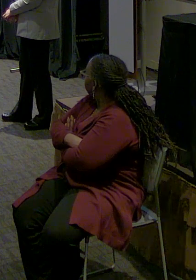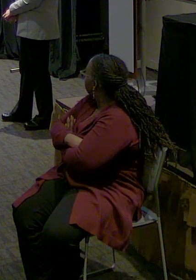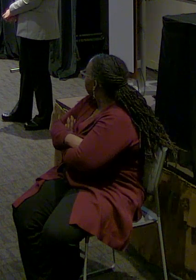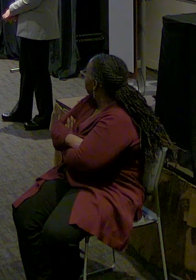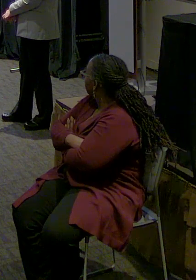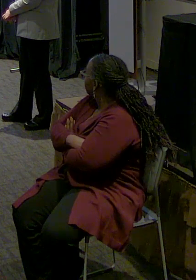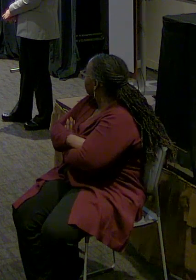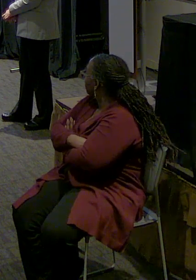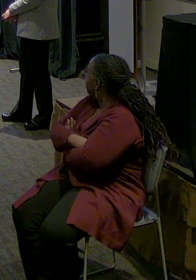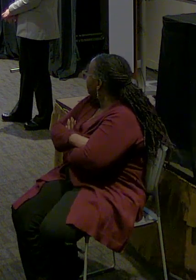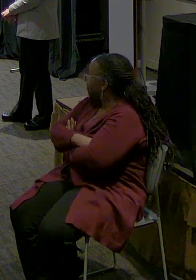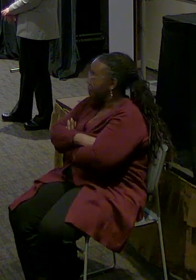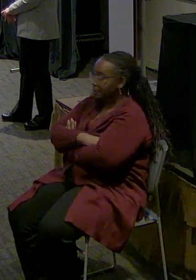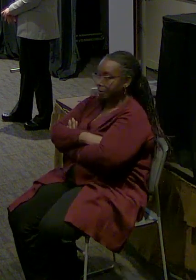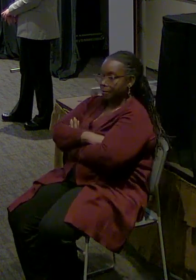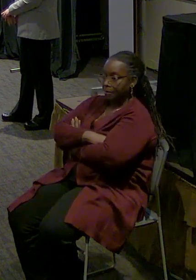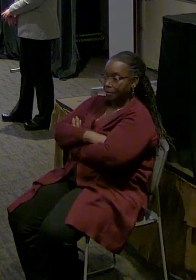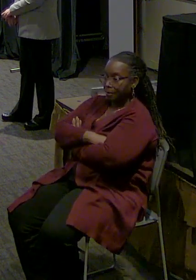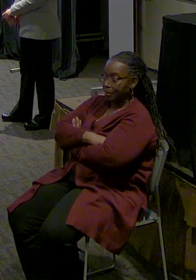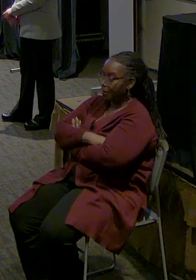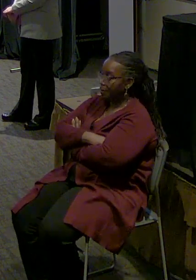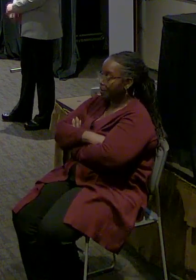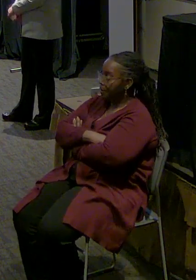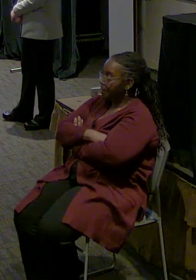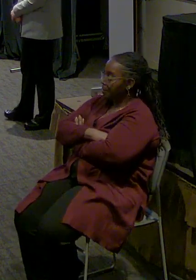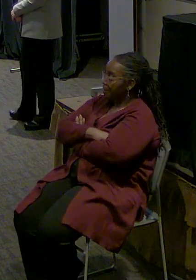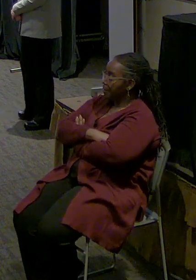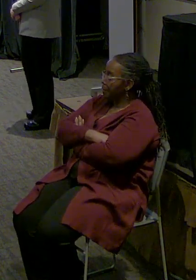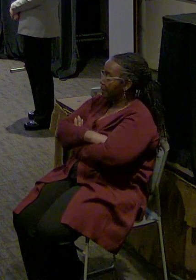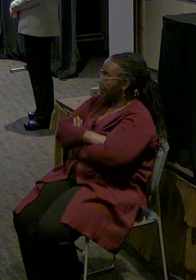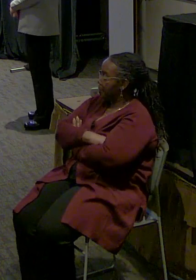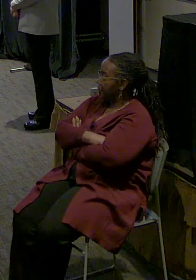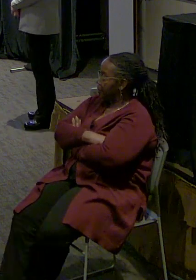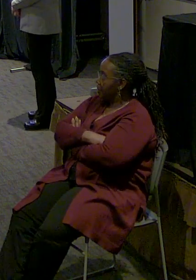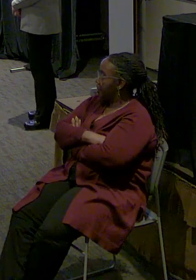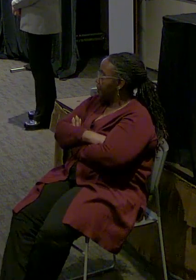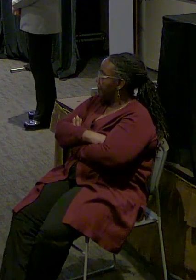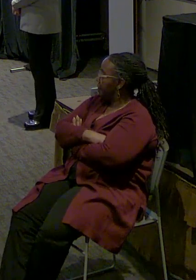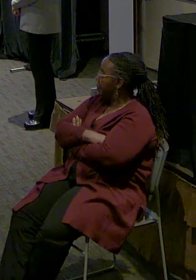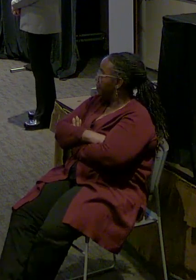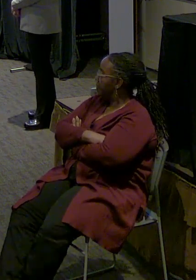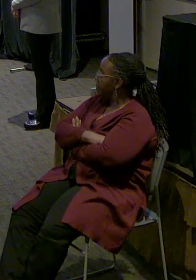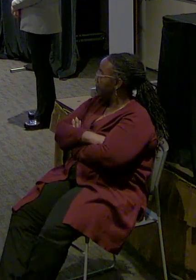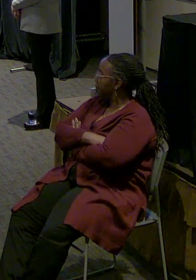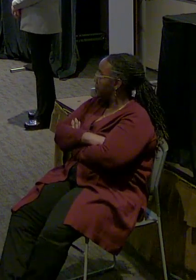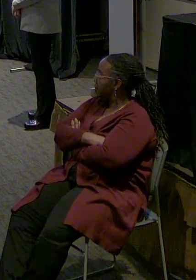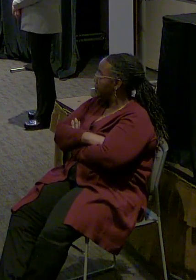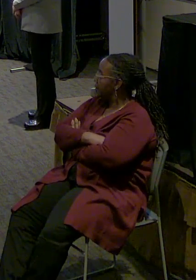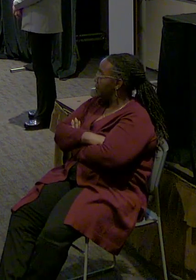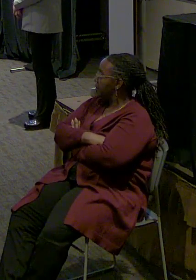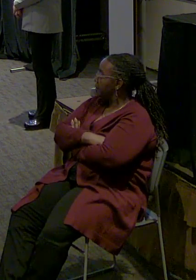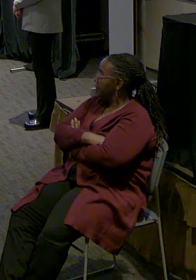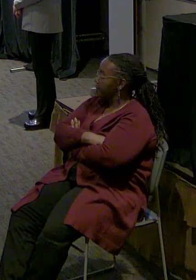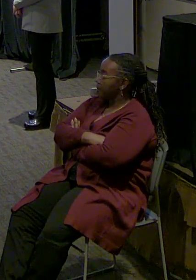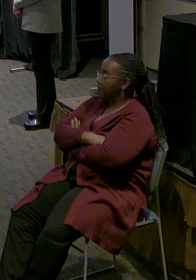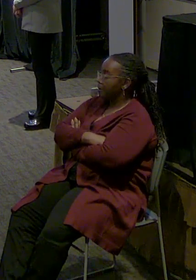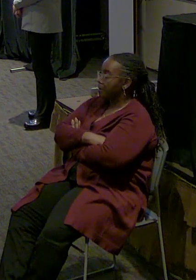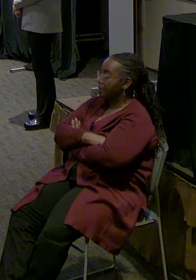a gap there. That's we're in line. Usually you look for about 10 percentage points or more before you throw a red